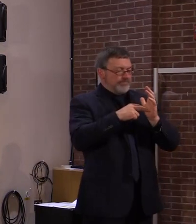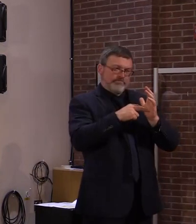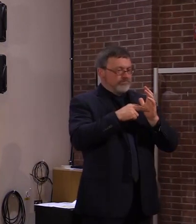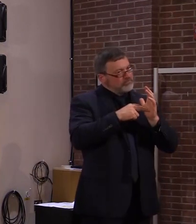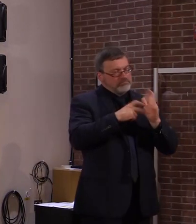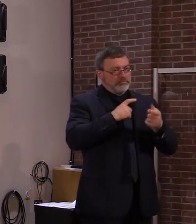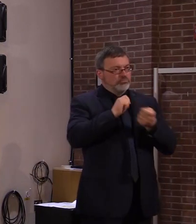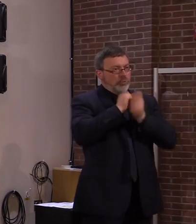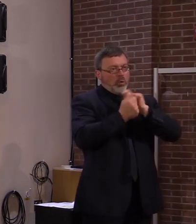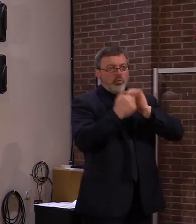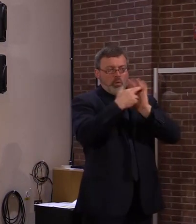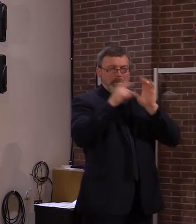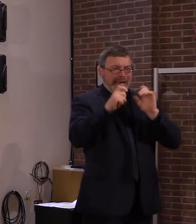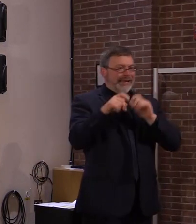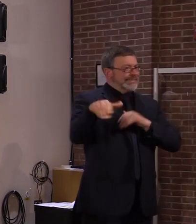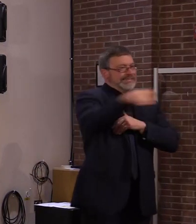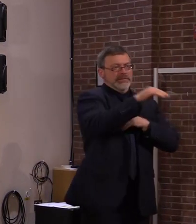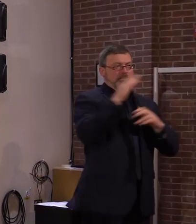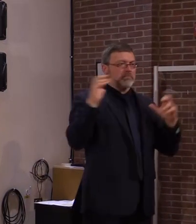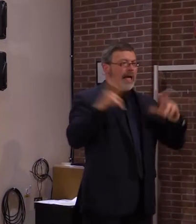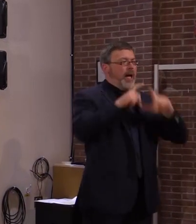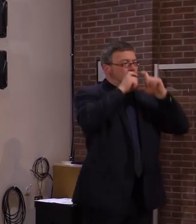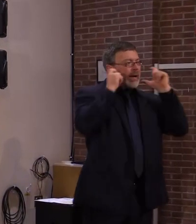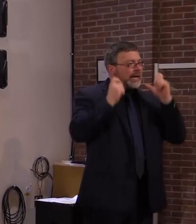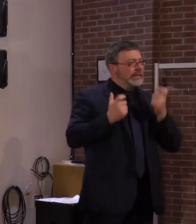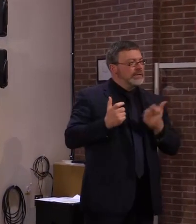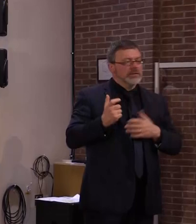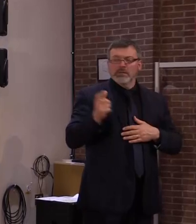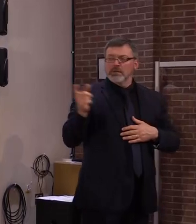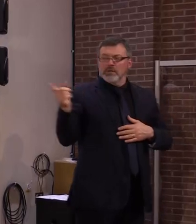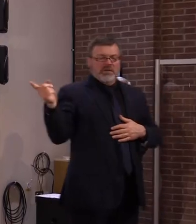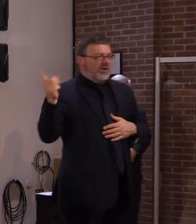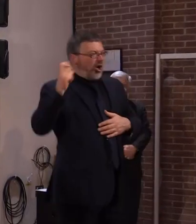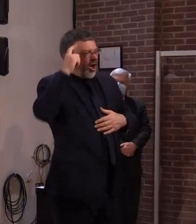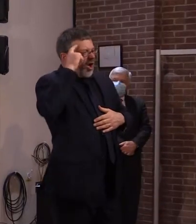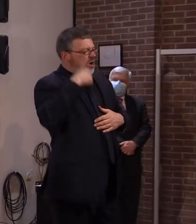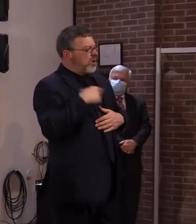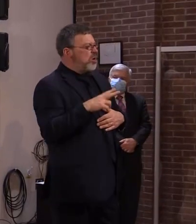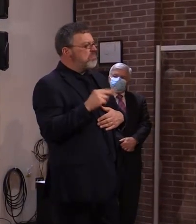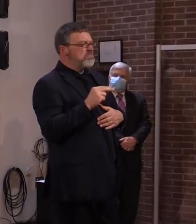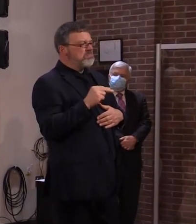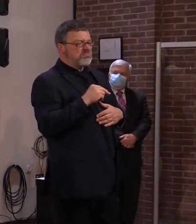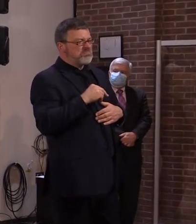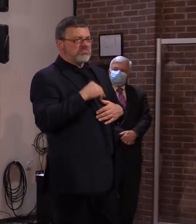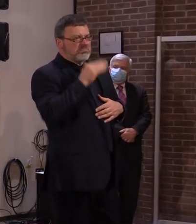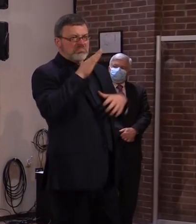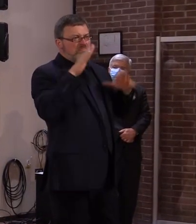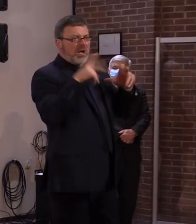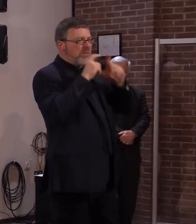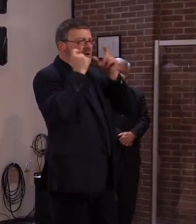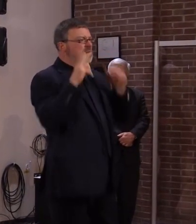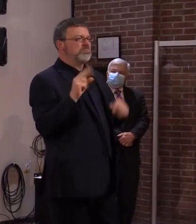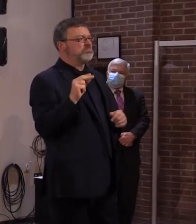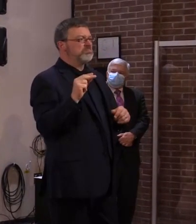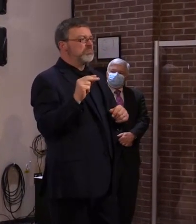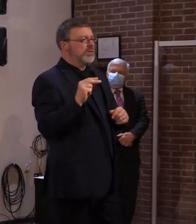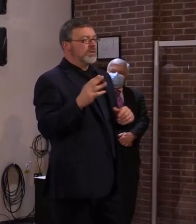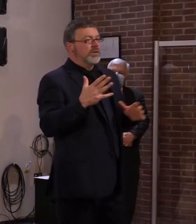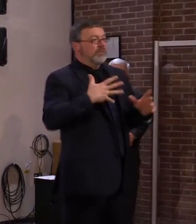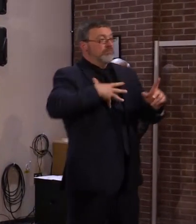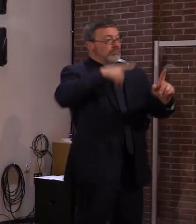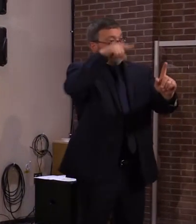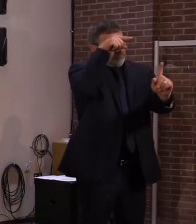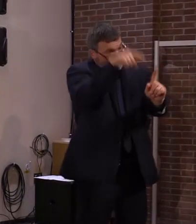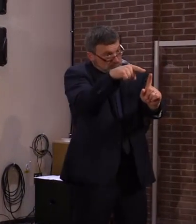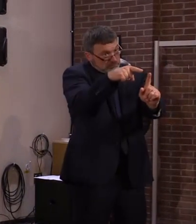Not necessarily, and I don't believe we'll get to that point. I think the point we were trying to make was if we were on the same trajectory, we